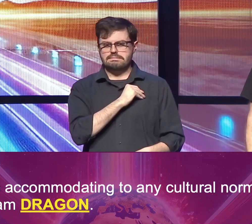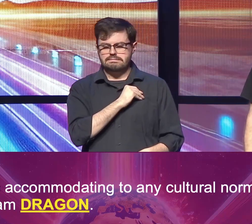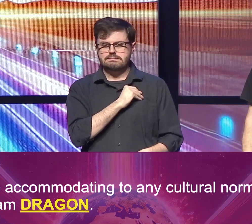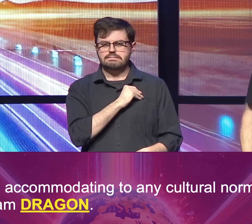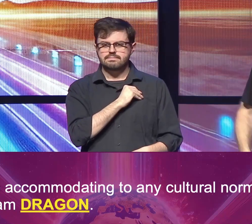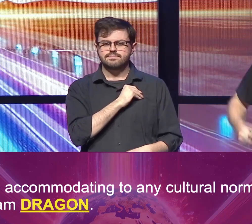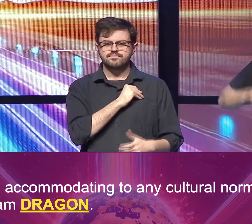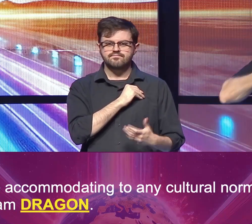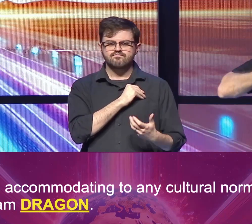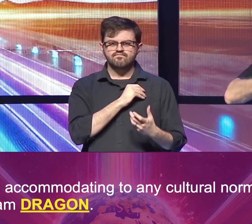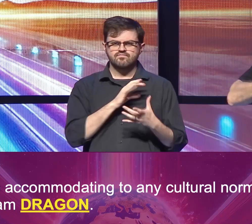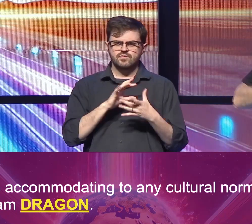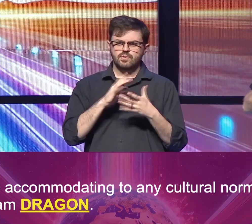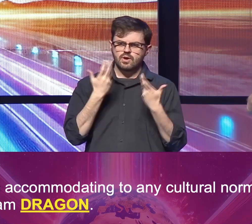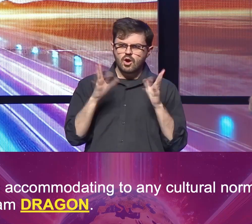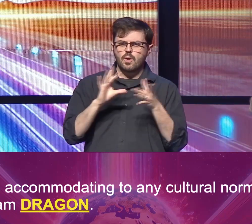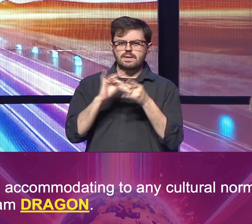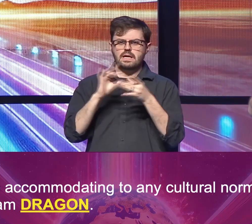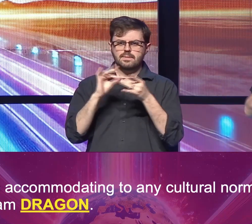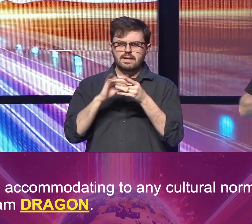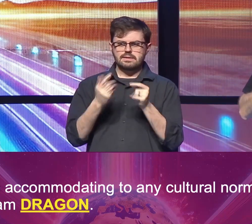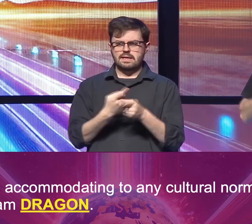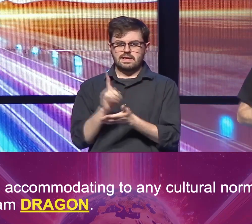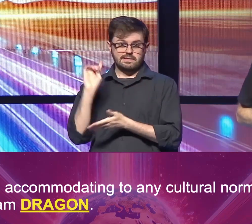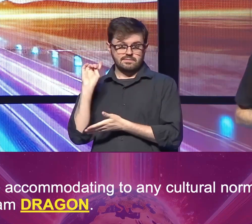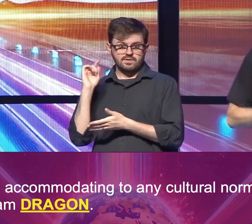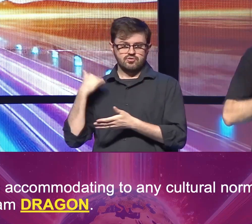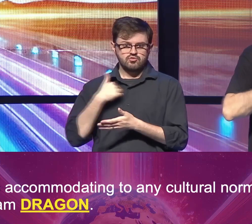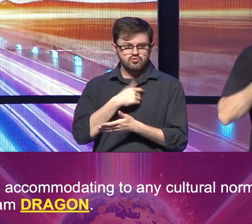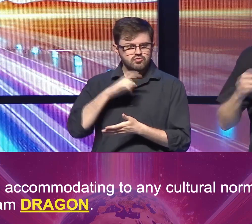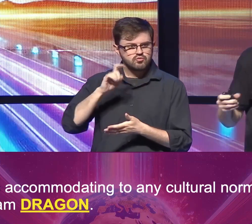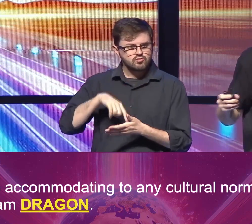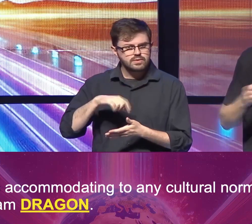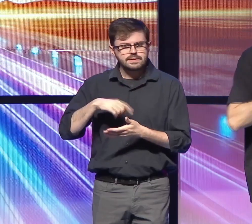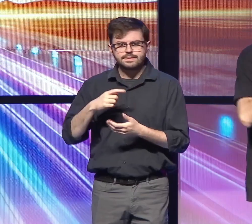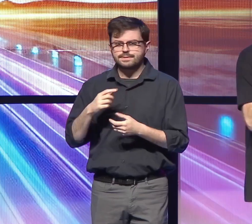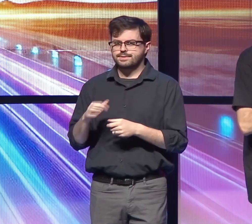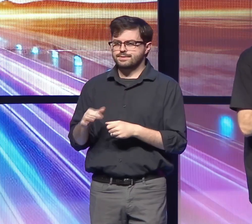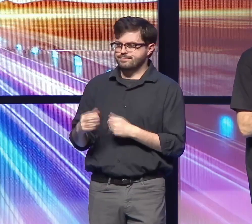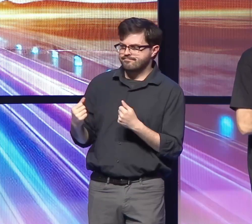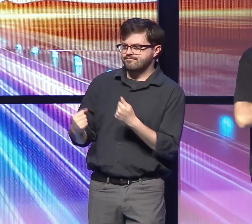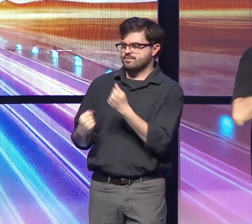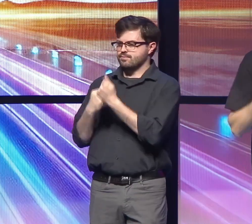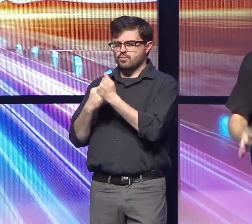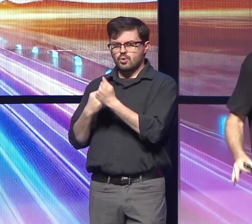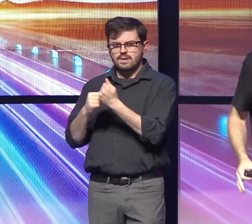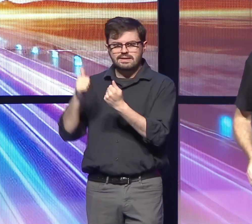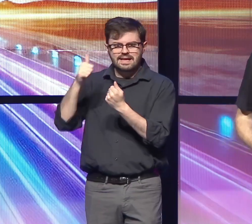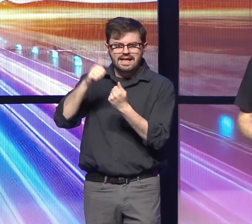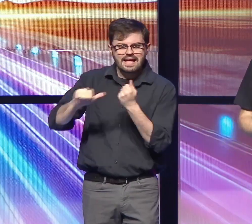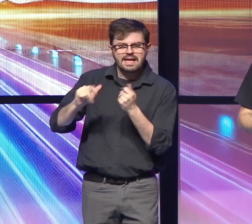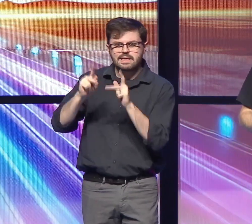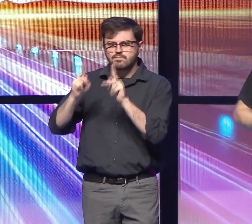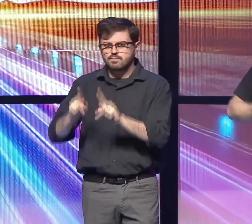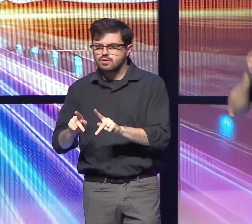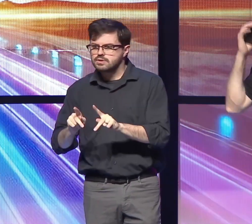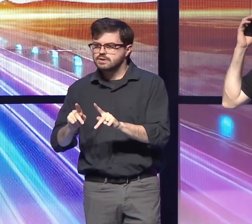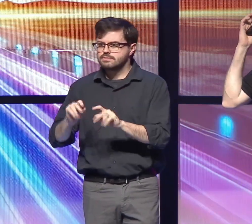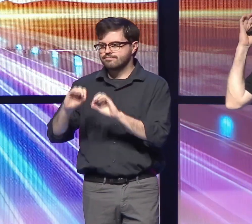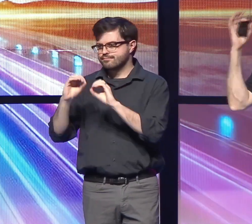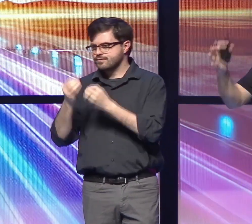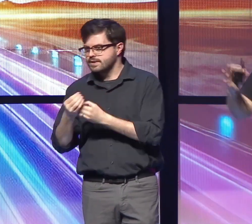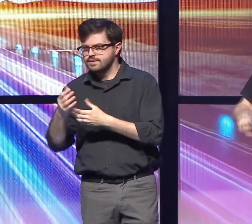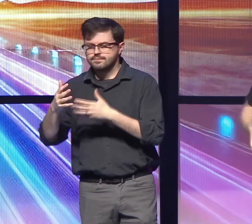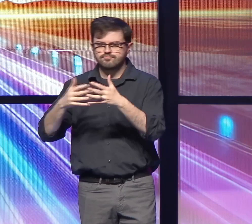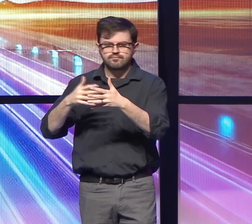right? So we should link arms. We should link arms with any person, any organization that